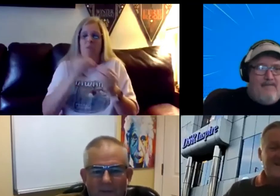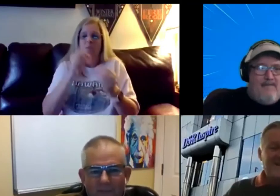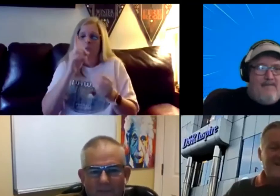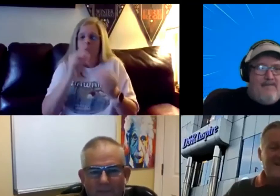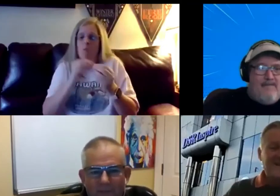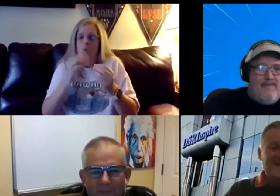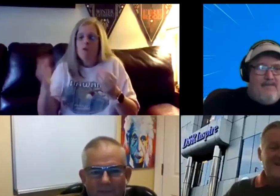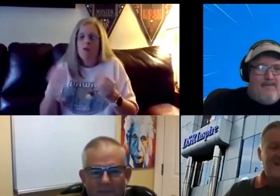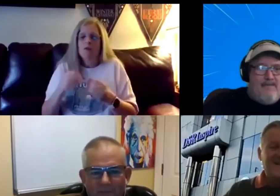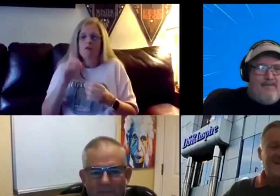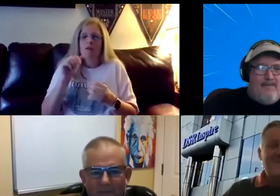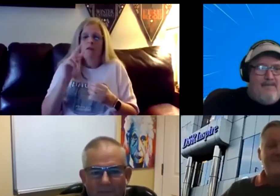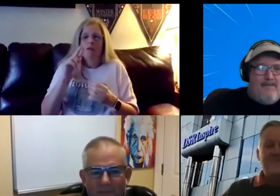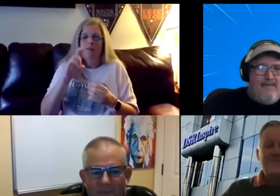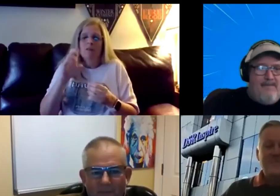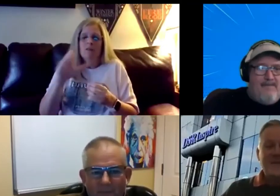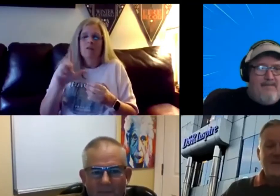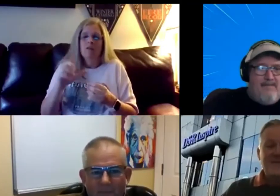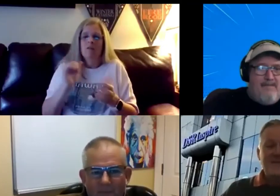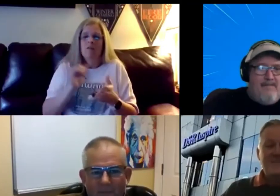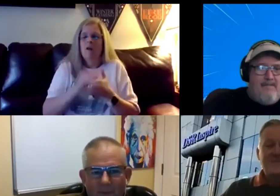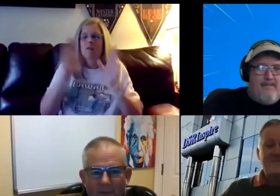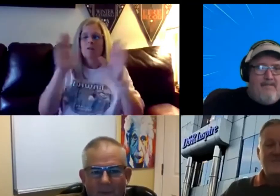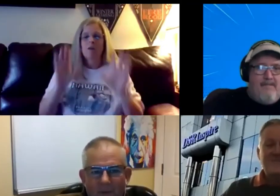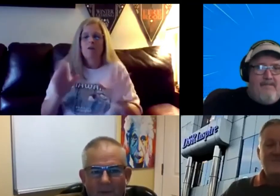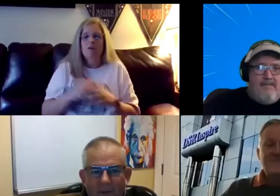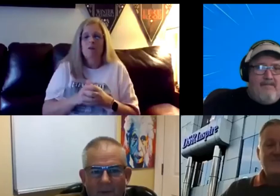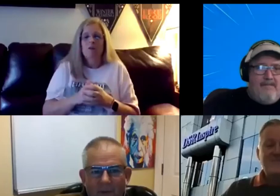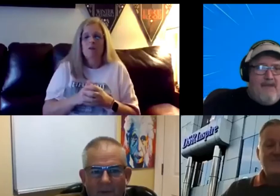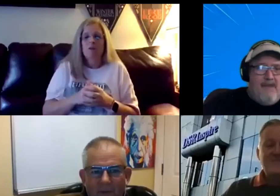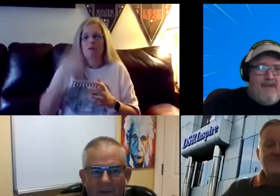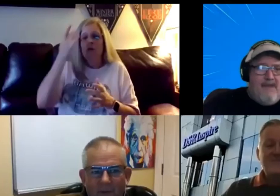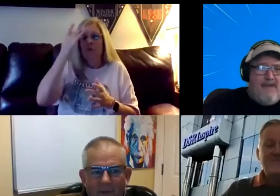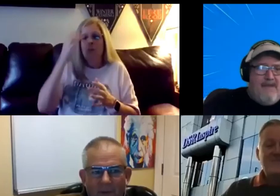that, Daryl? I mean, that's phenomenal. Do you mind, Marty?